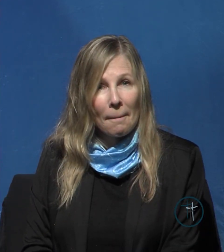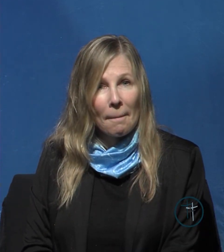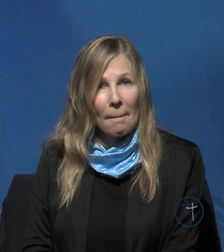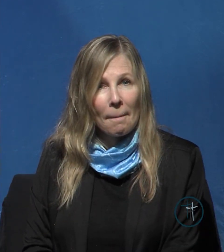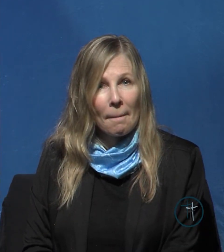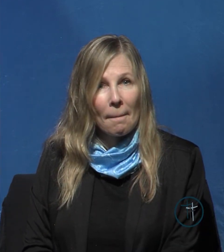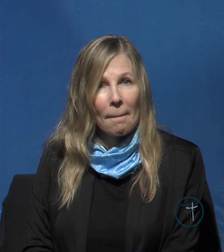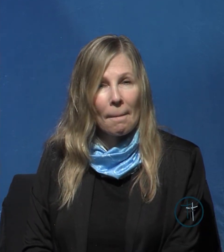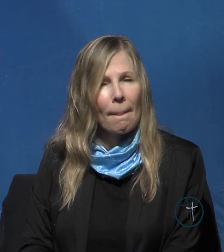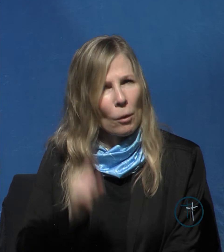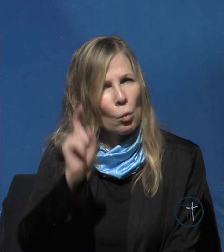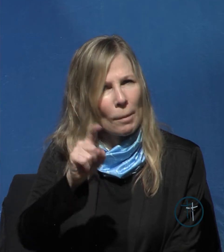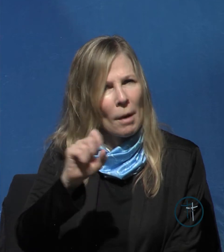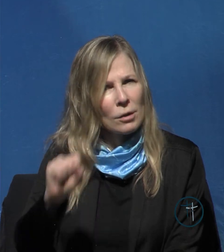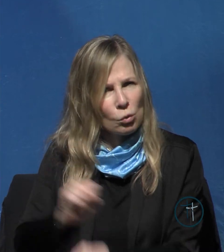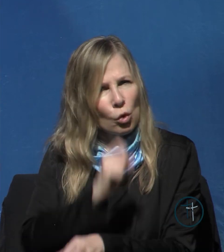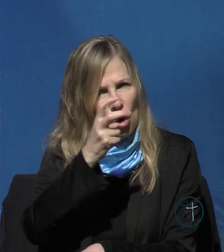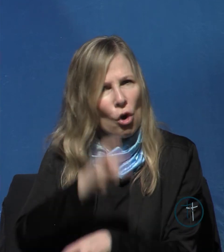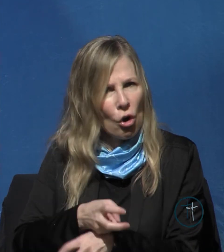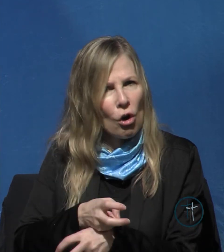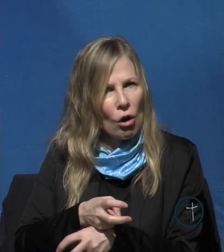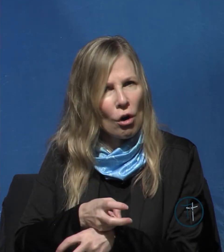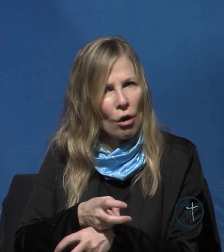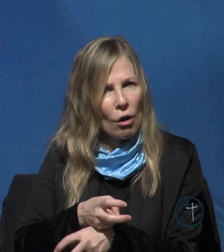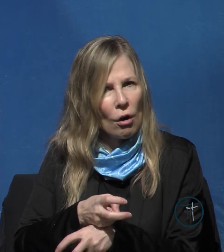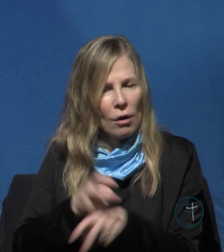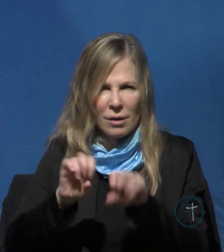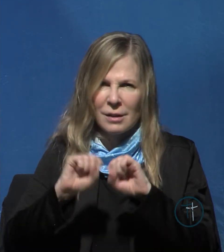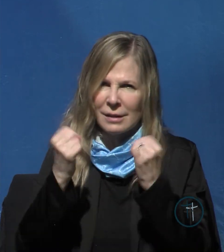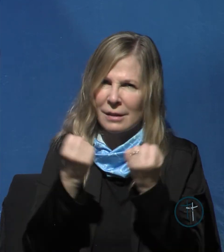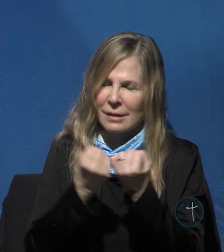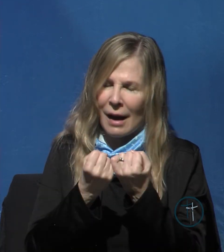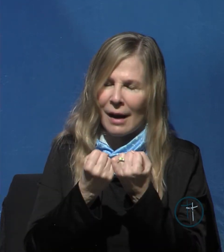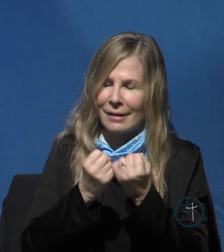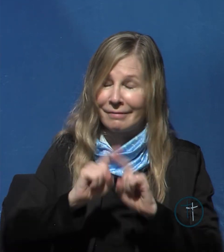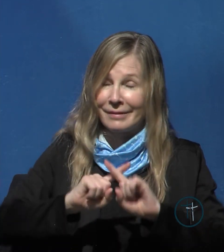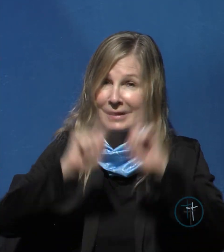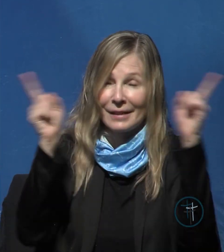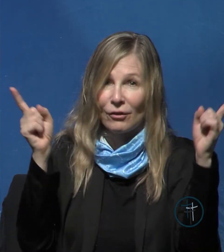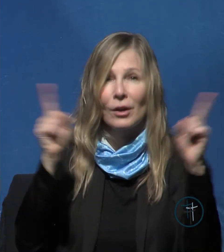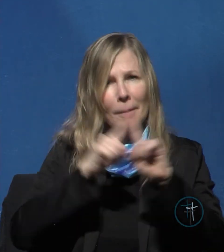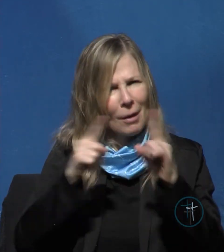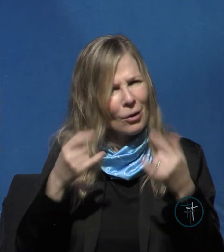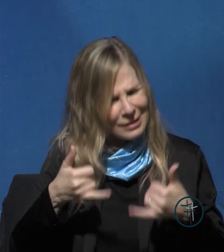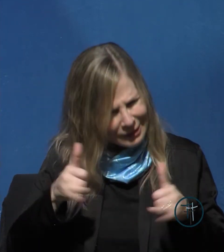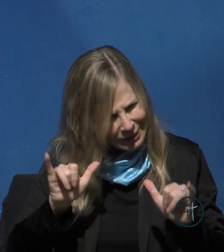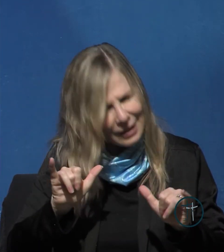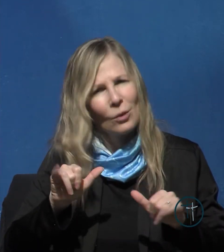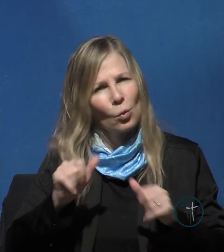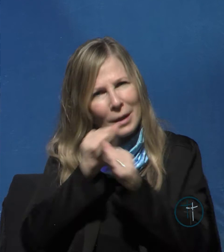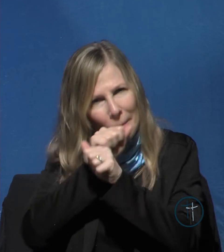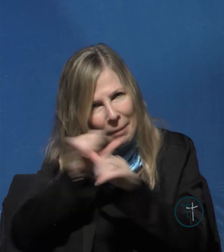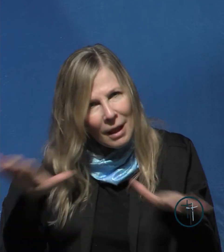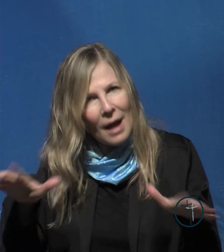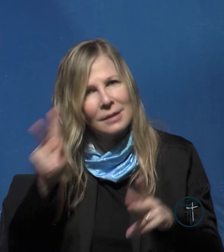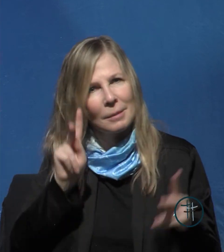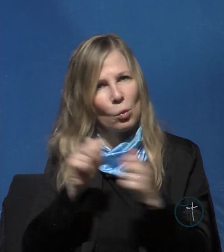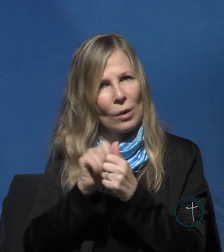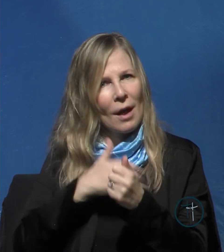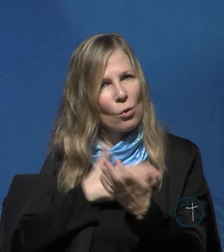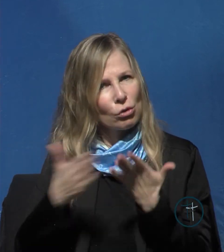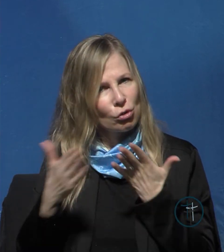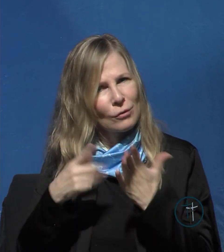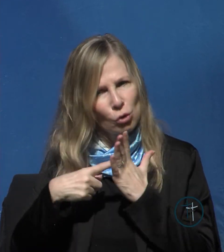We have to work hard because our society is not geared this way, but we can still bless others with our service. We can still